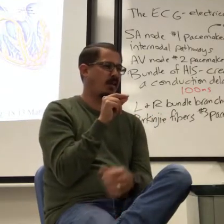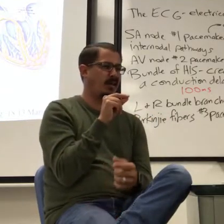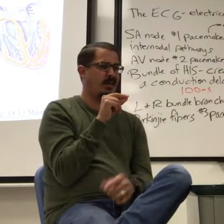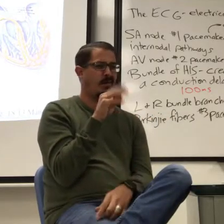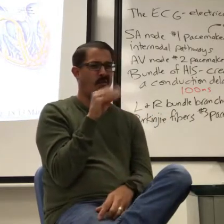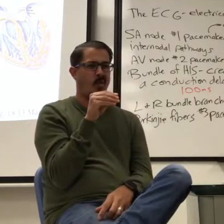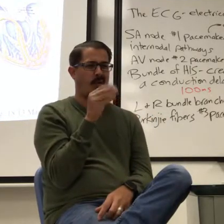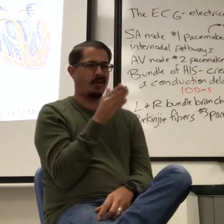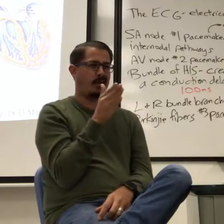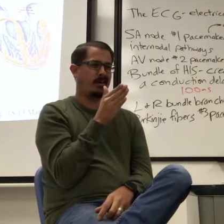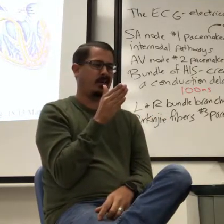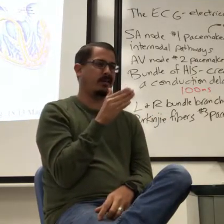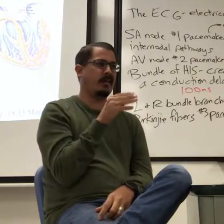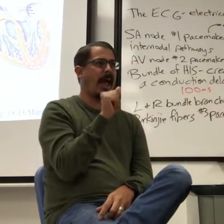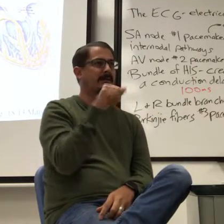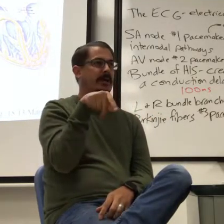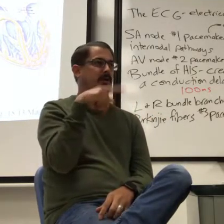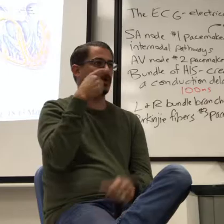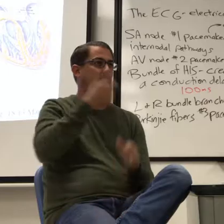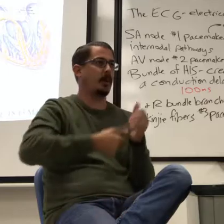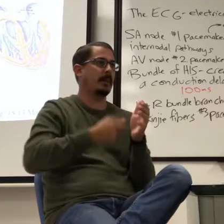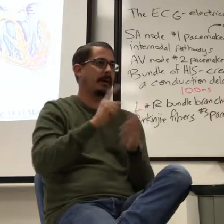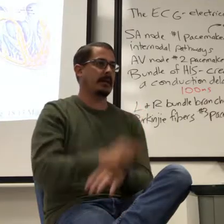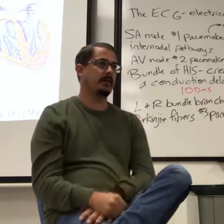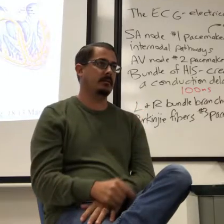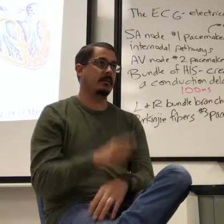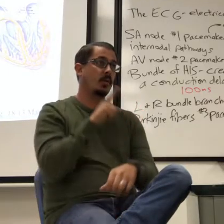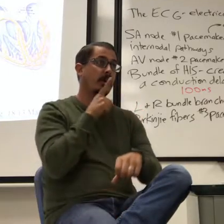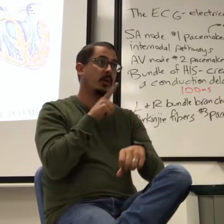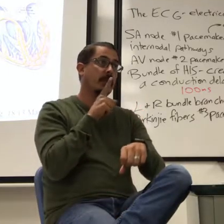40 actual potentials per minute.